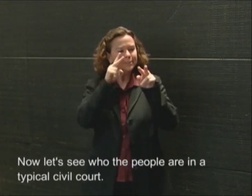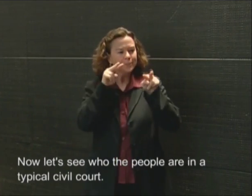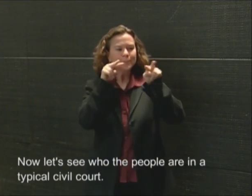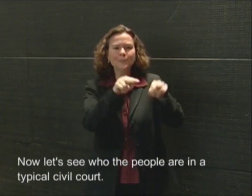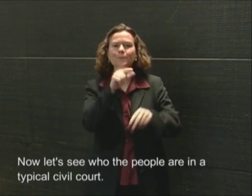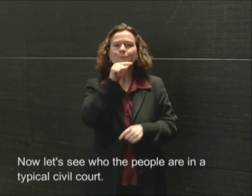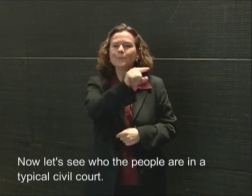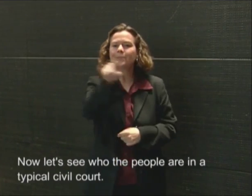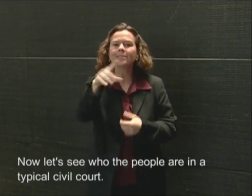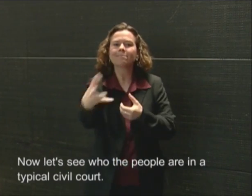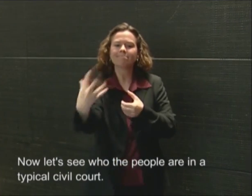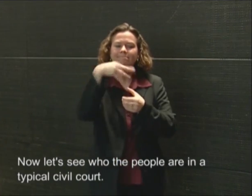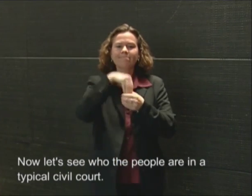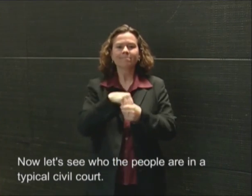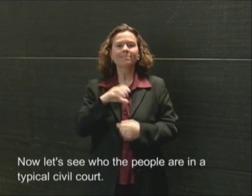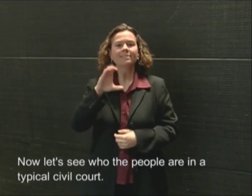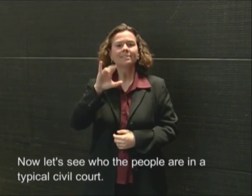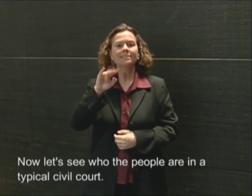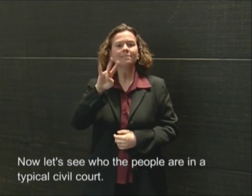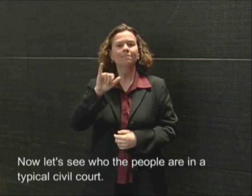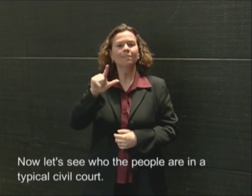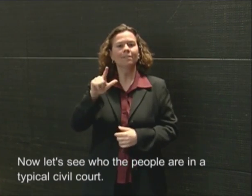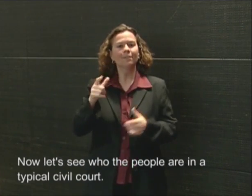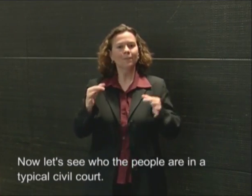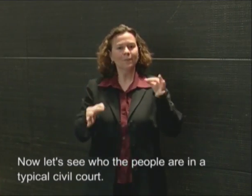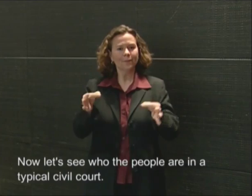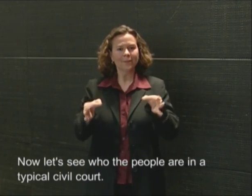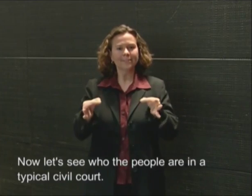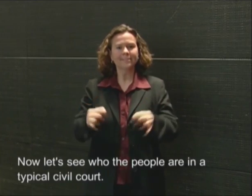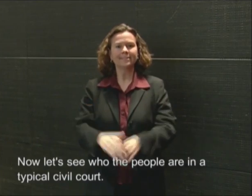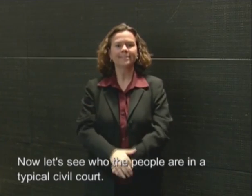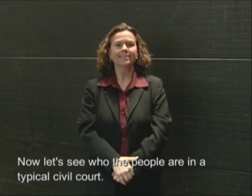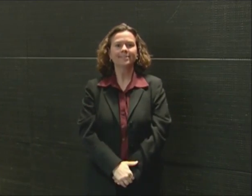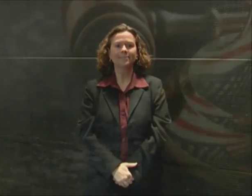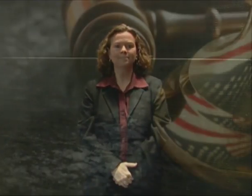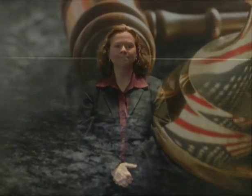Now, let's see who the people are in a typical civil court.